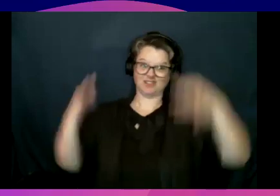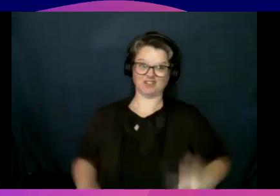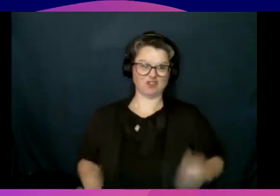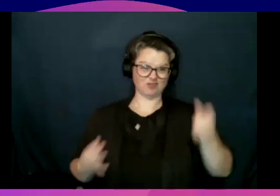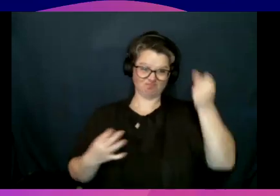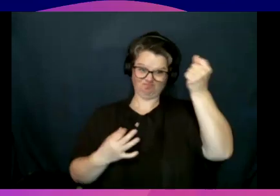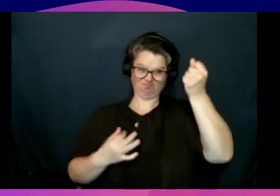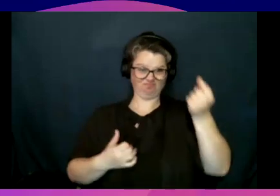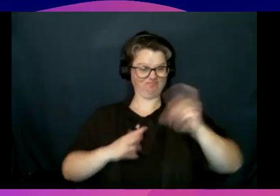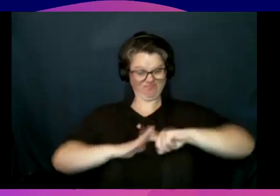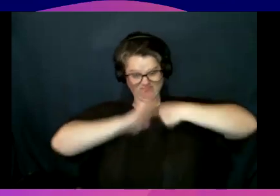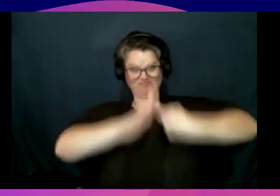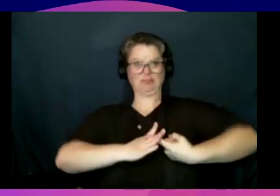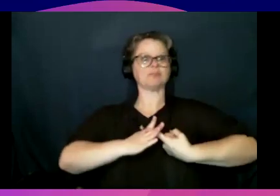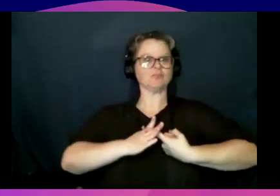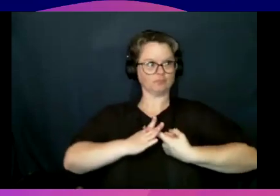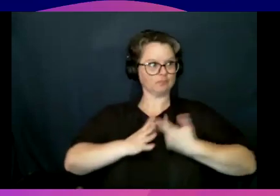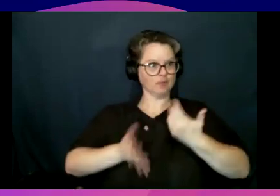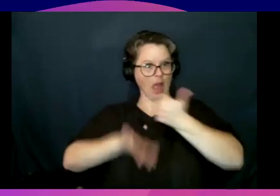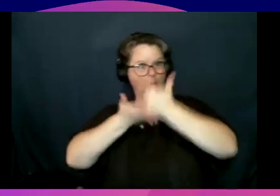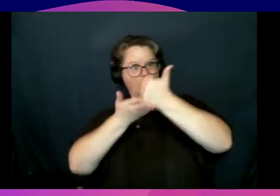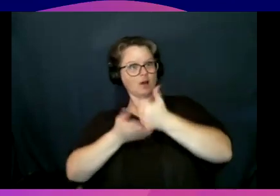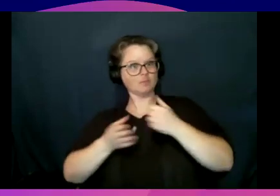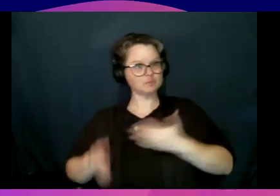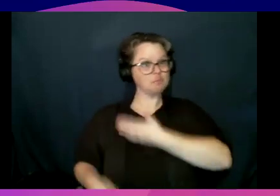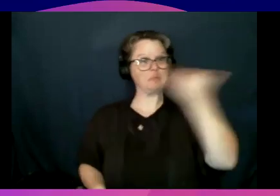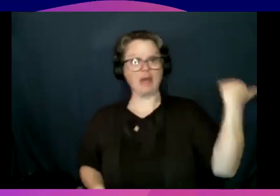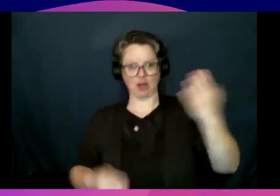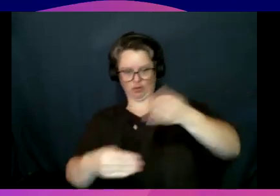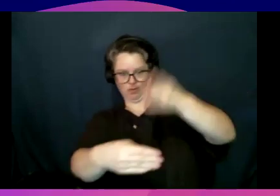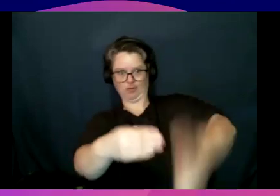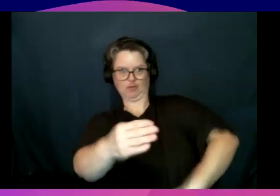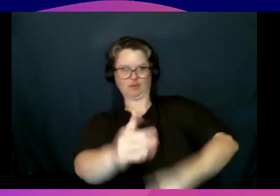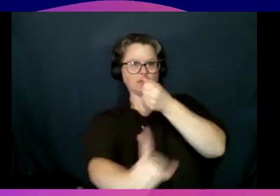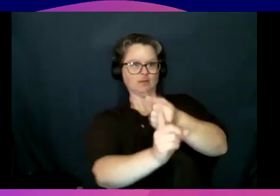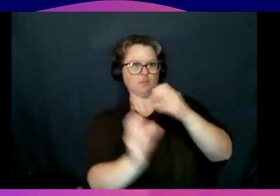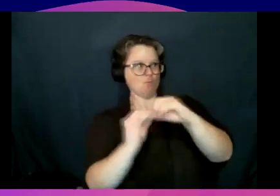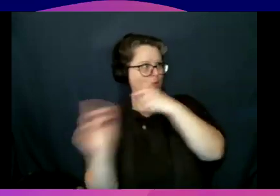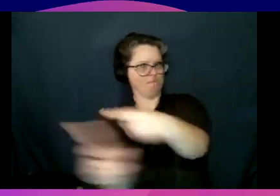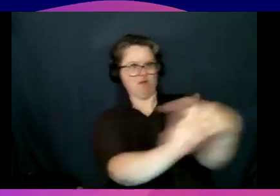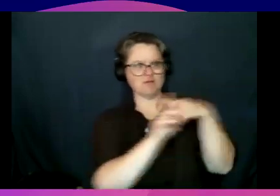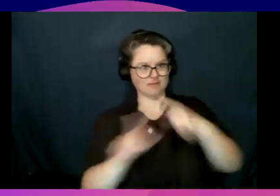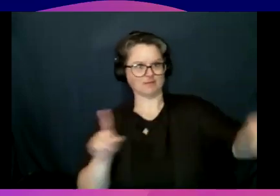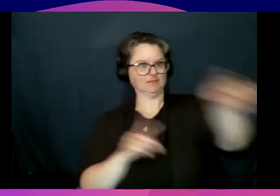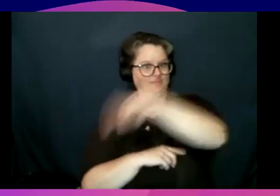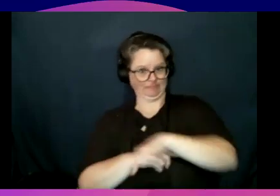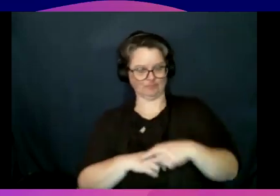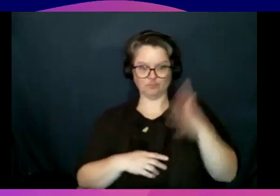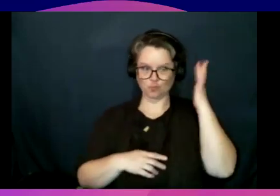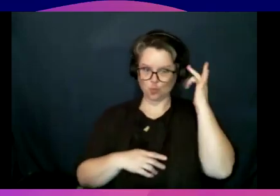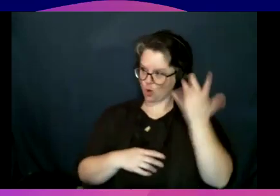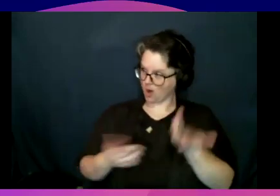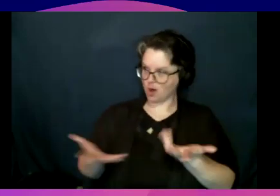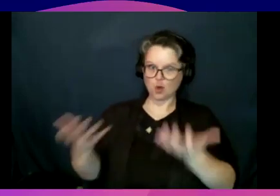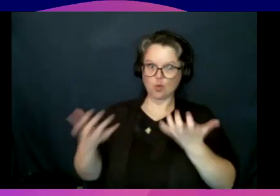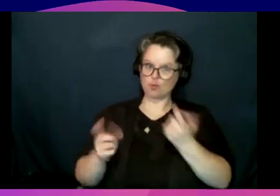came together, brought our networks together, and showed that we don't need to be in competition. We're all doing this work together. We're all trying to move this